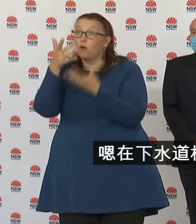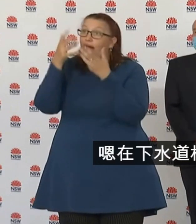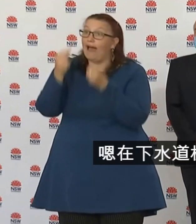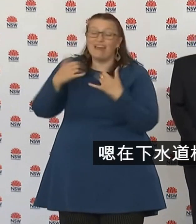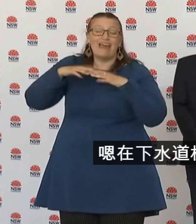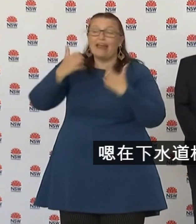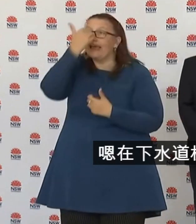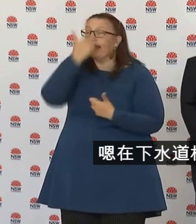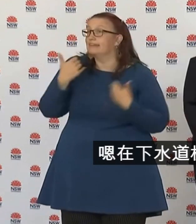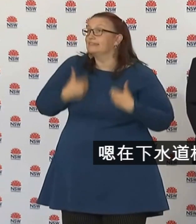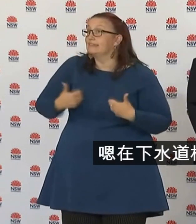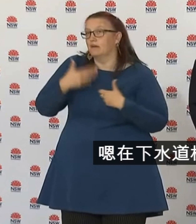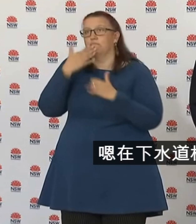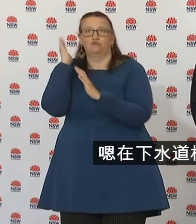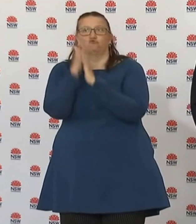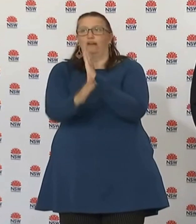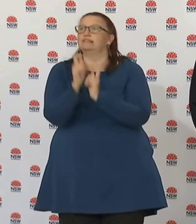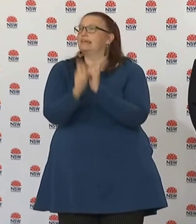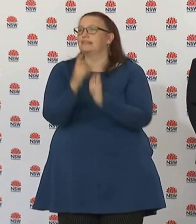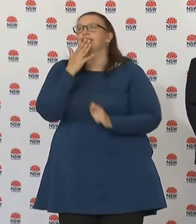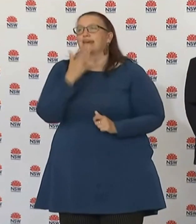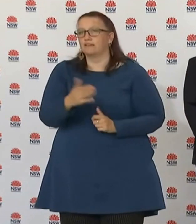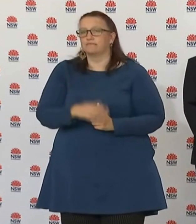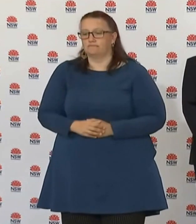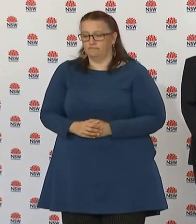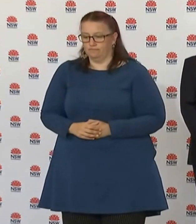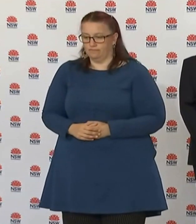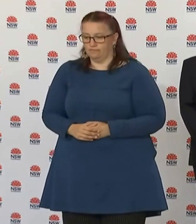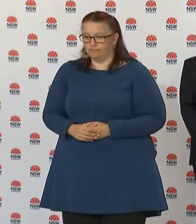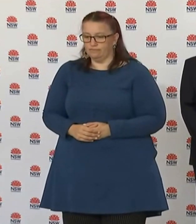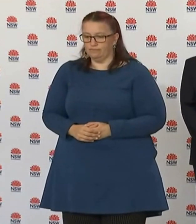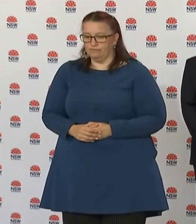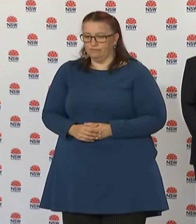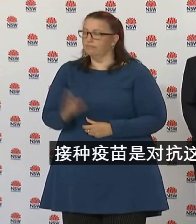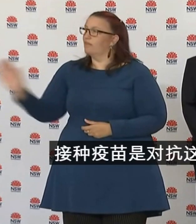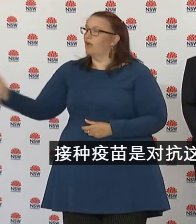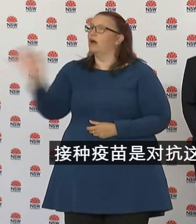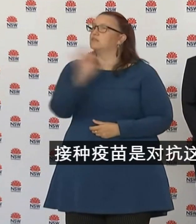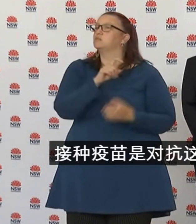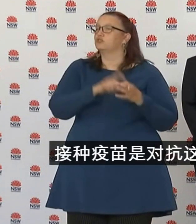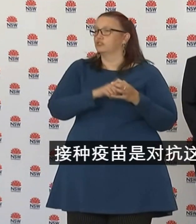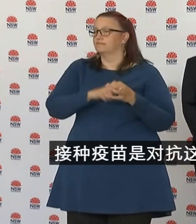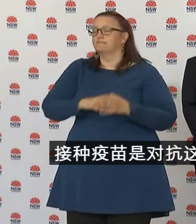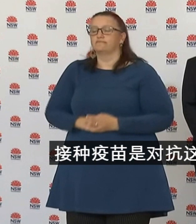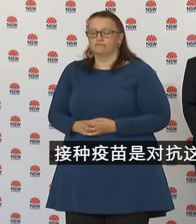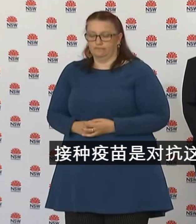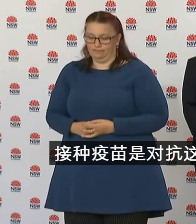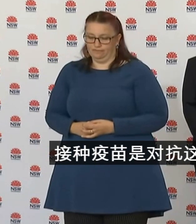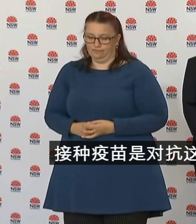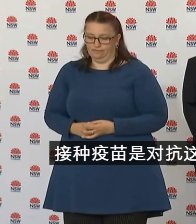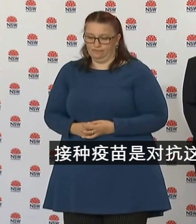testing positive in the sewage and then we respond. So thank you to the community. Vaccination is part of the fight against